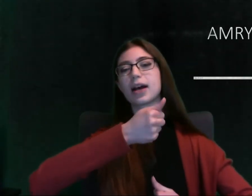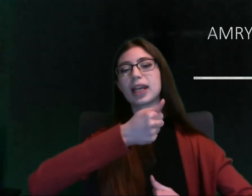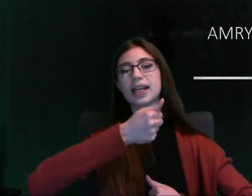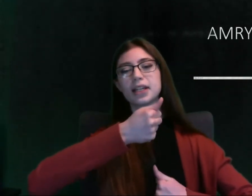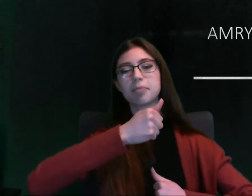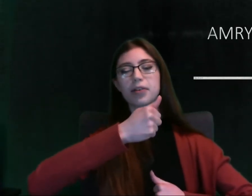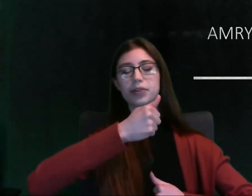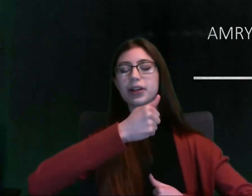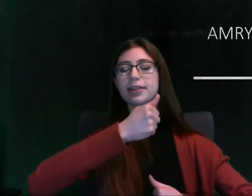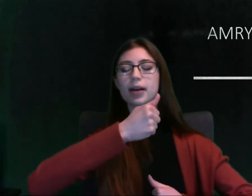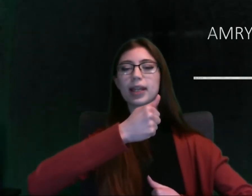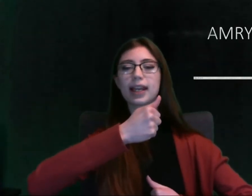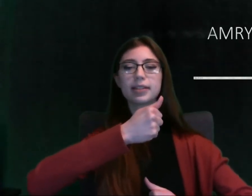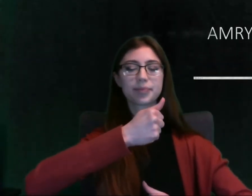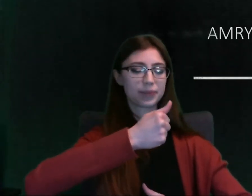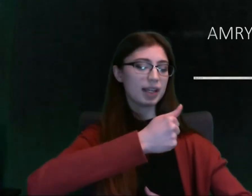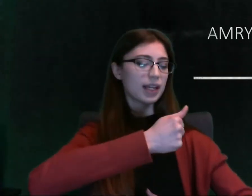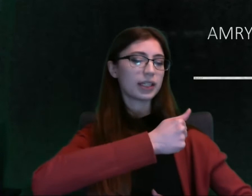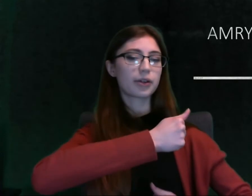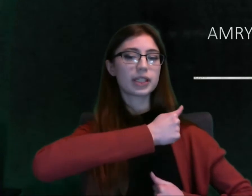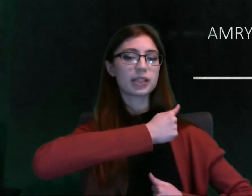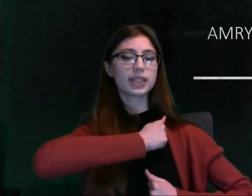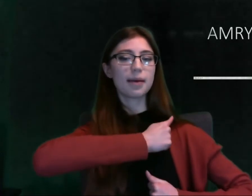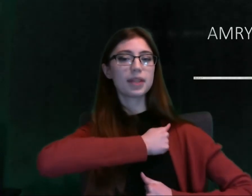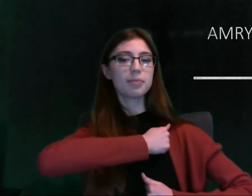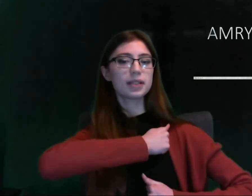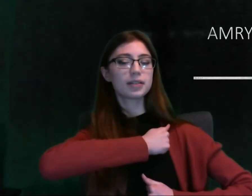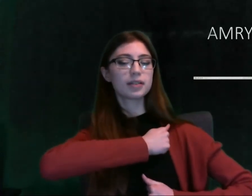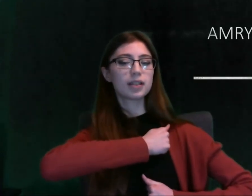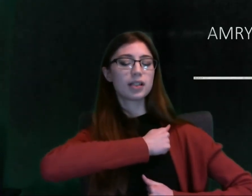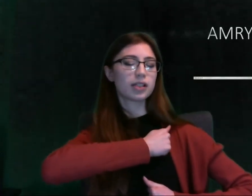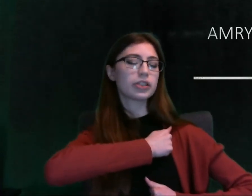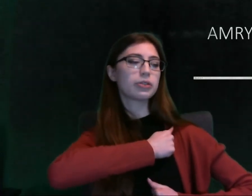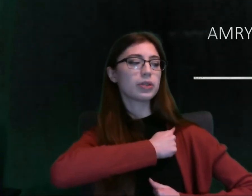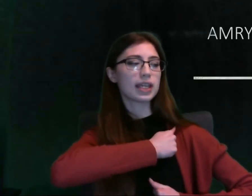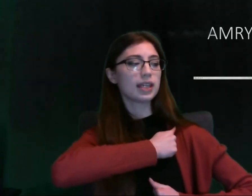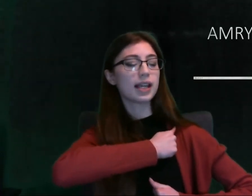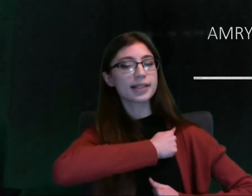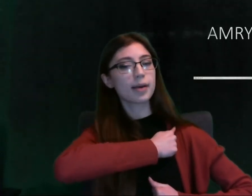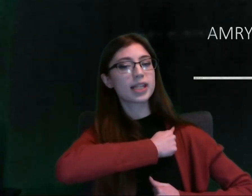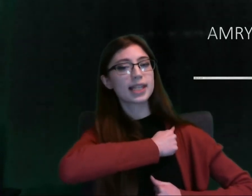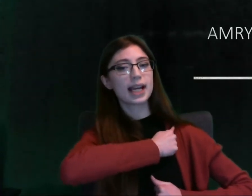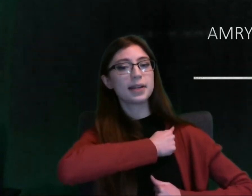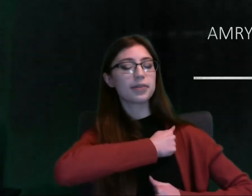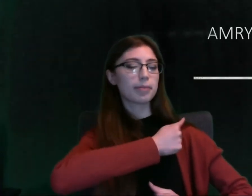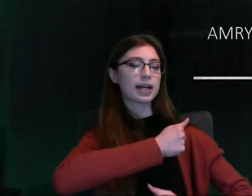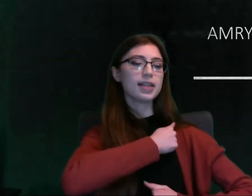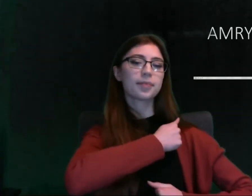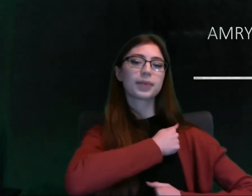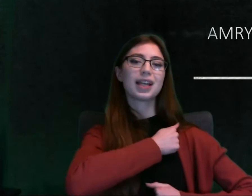hand above your non-dominant hand. And you're going to tap them to the non-dominant side of your body,